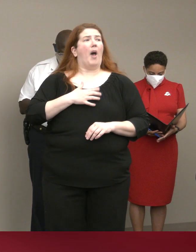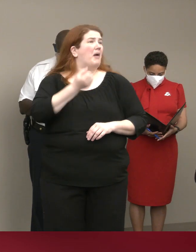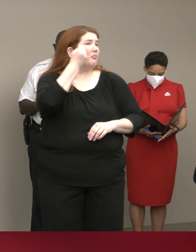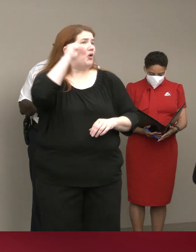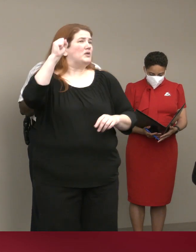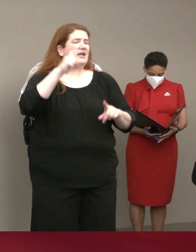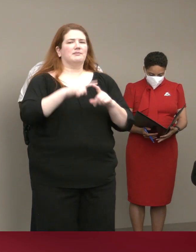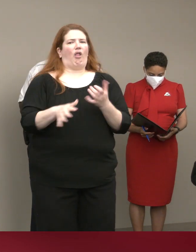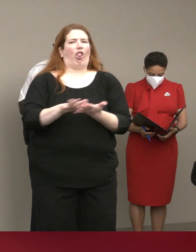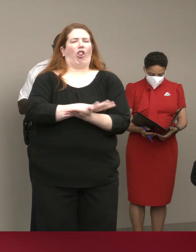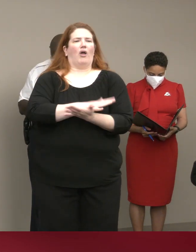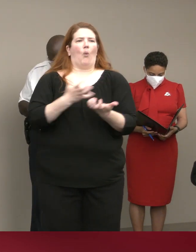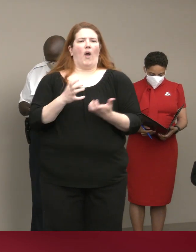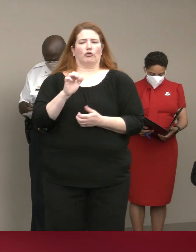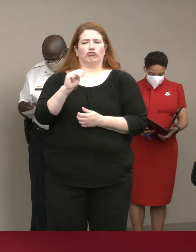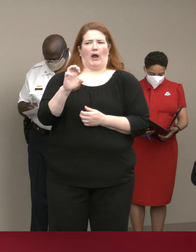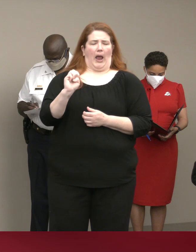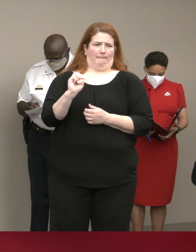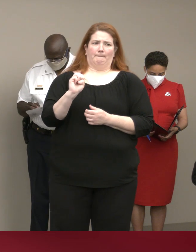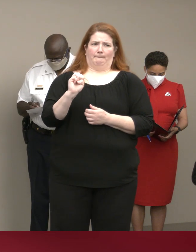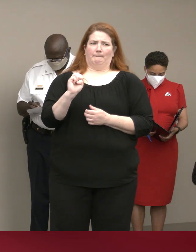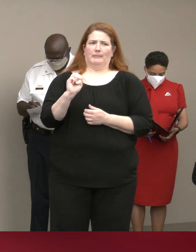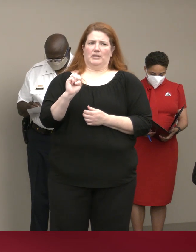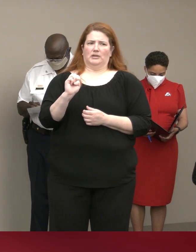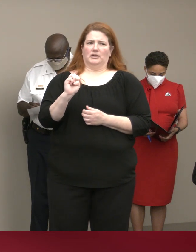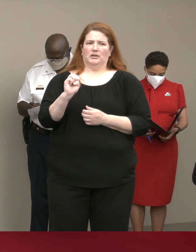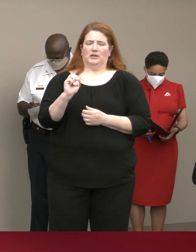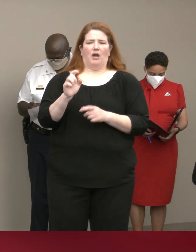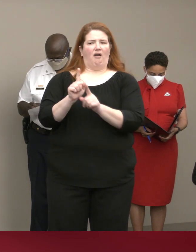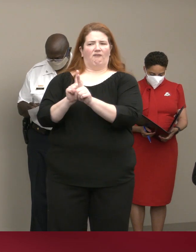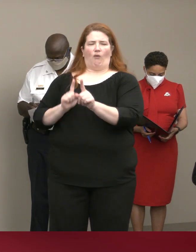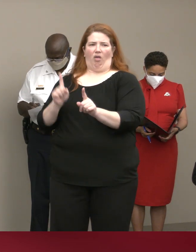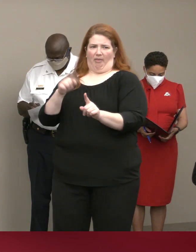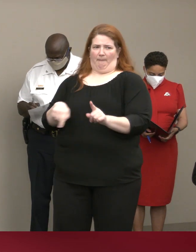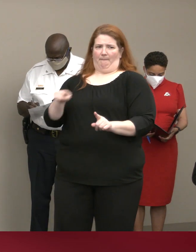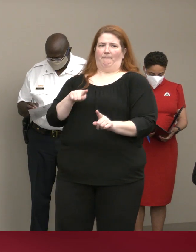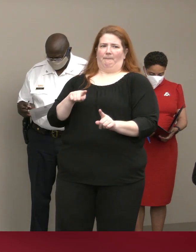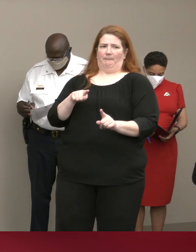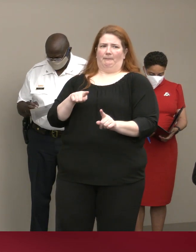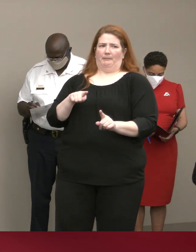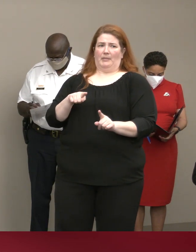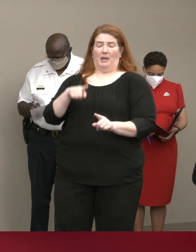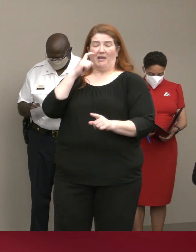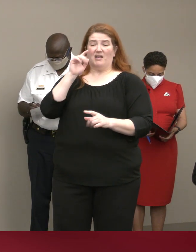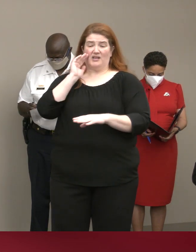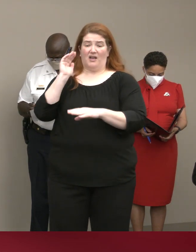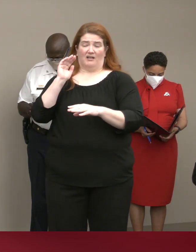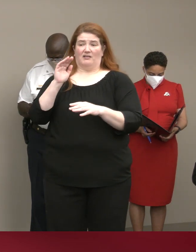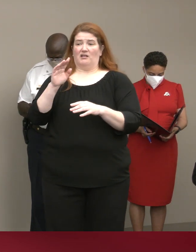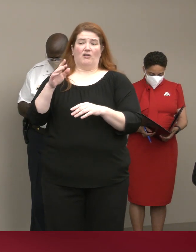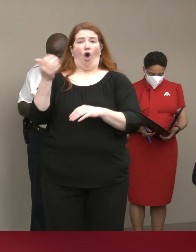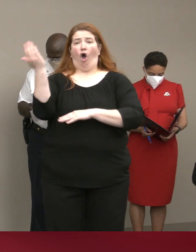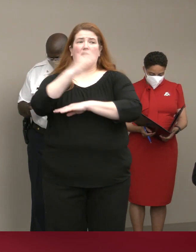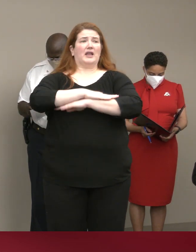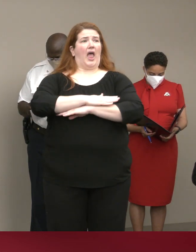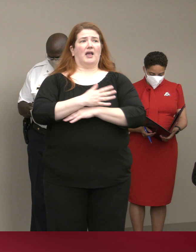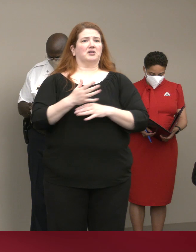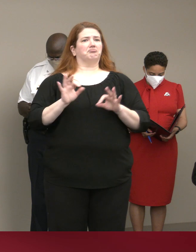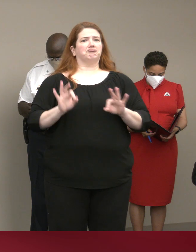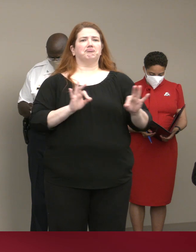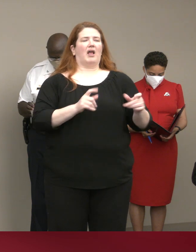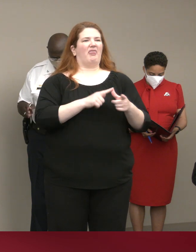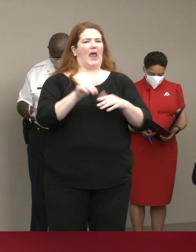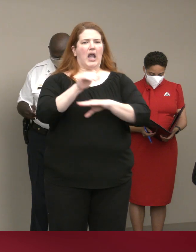in the daylight, just to do harm to you in the cover or darkness. To our